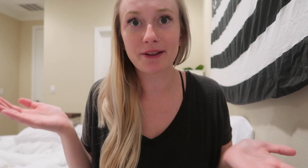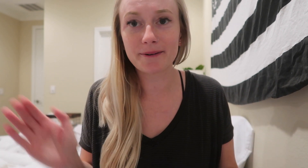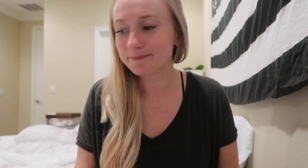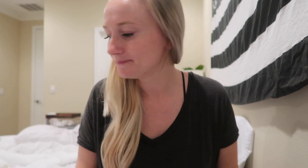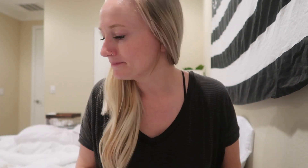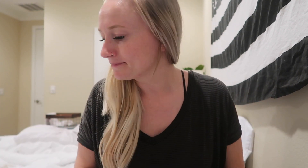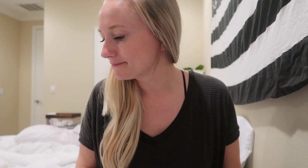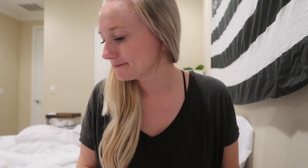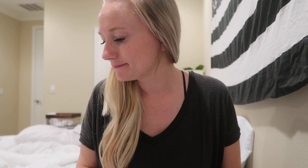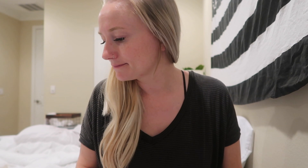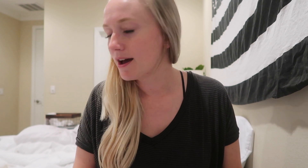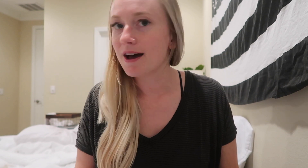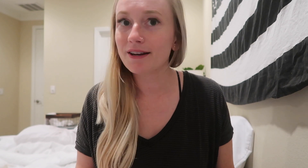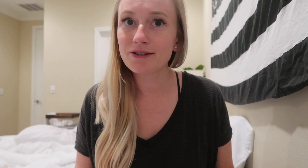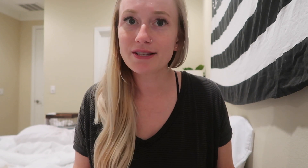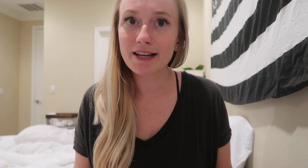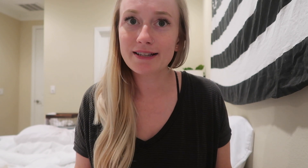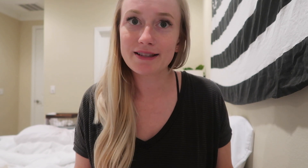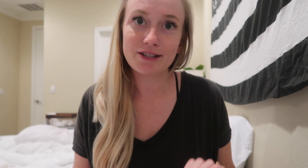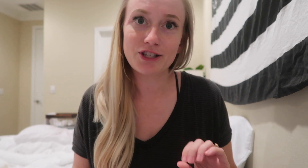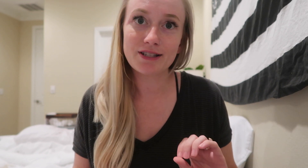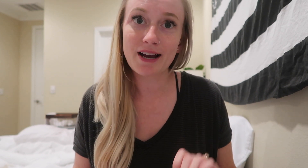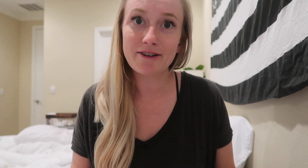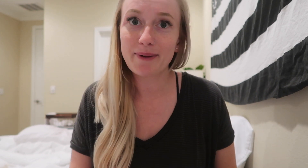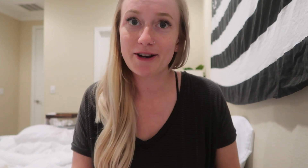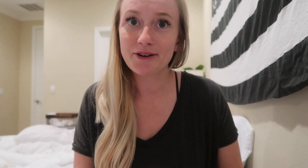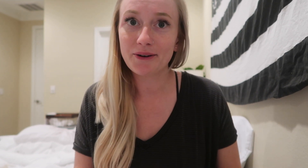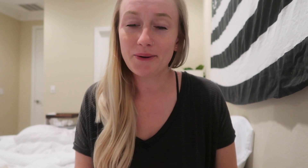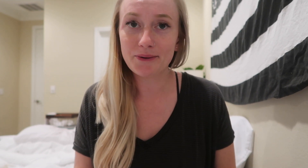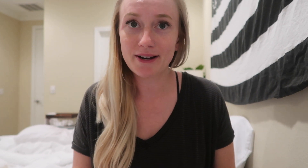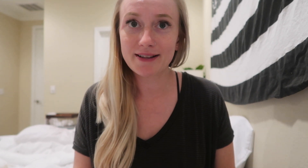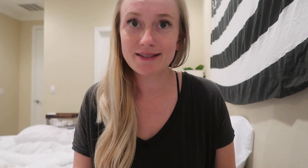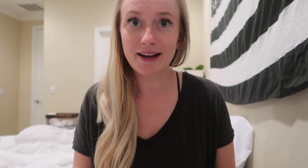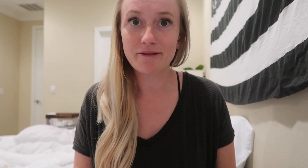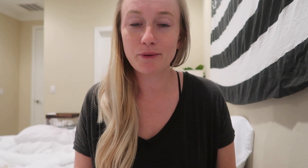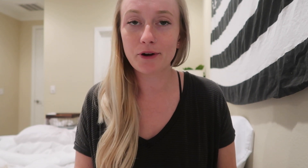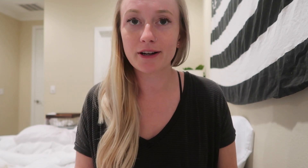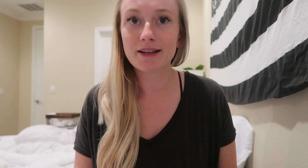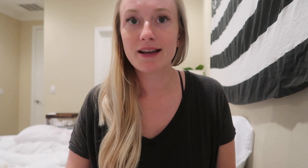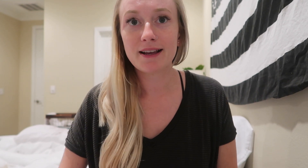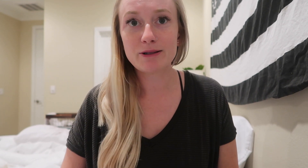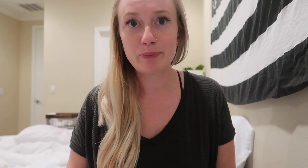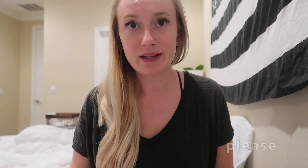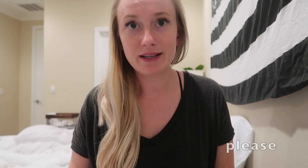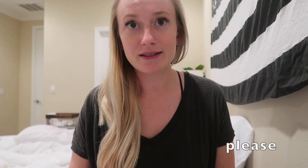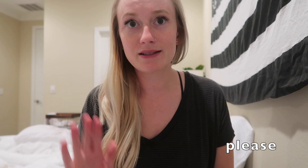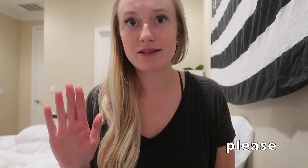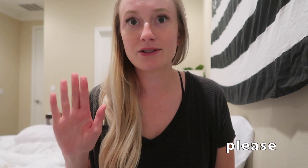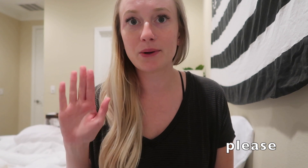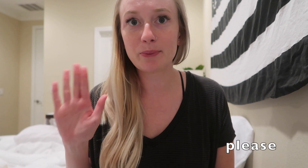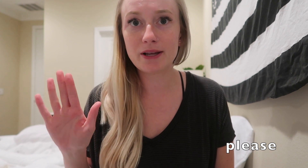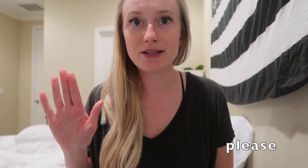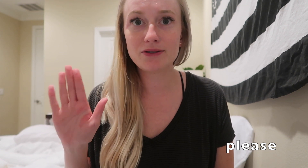other. Another sign that she's kind of made her own sign for is please. So with please, you